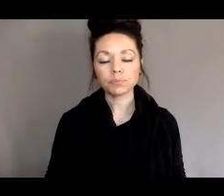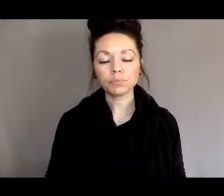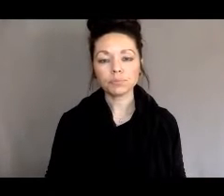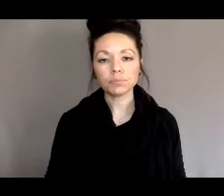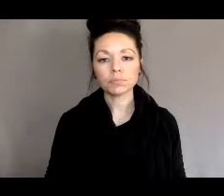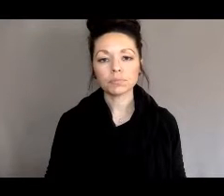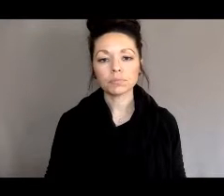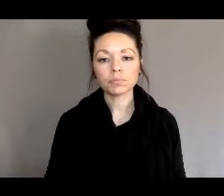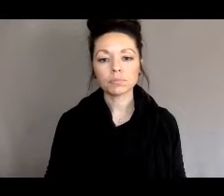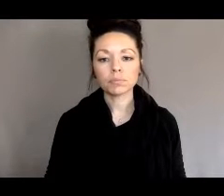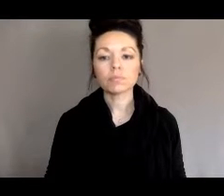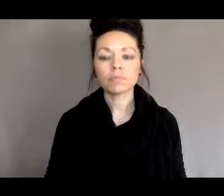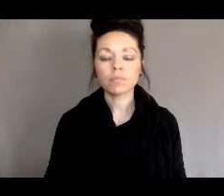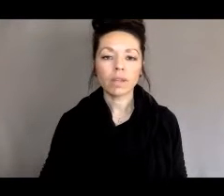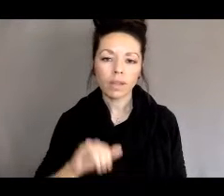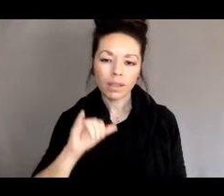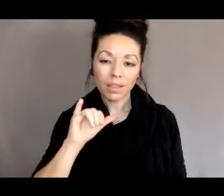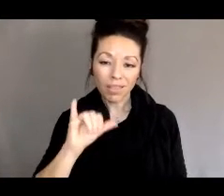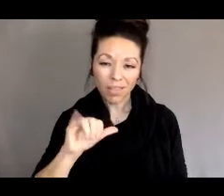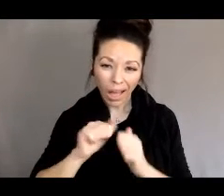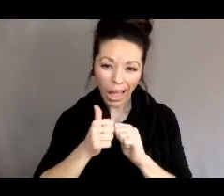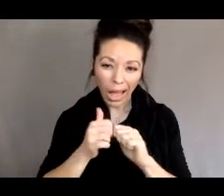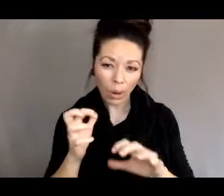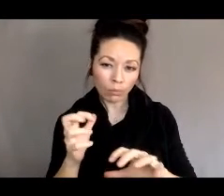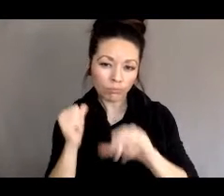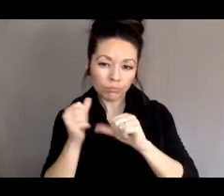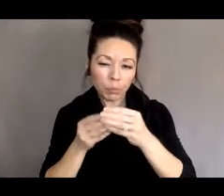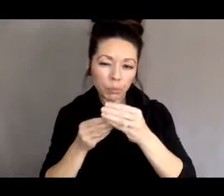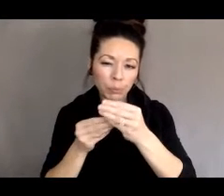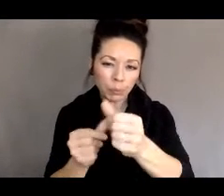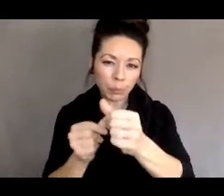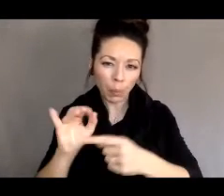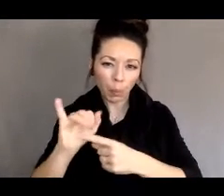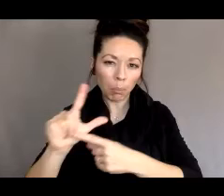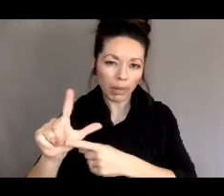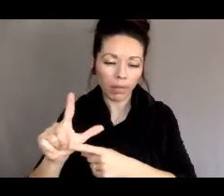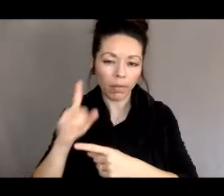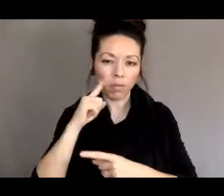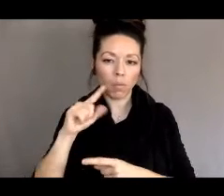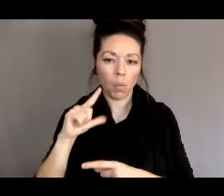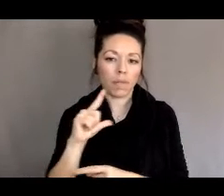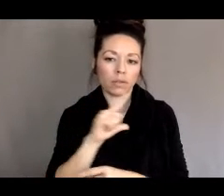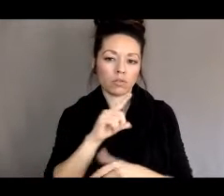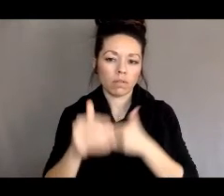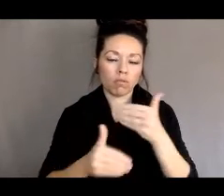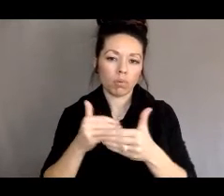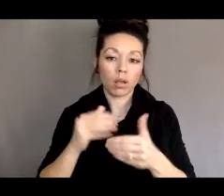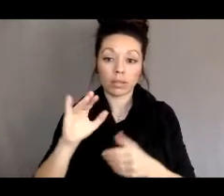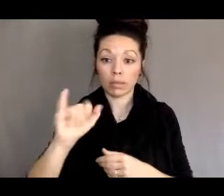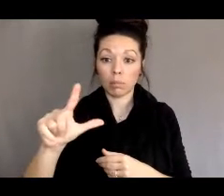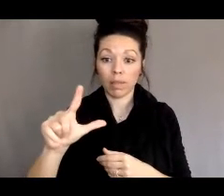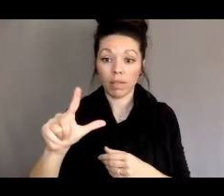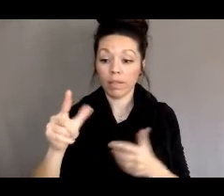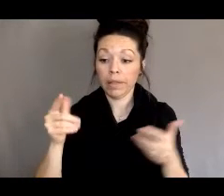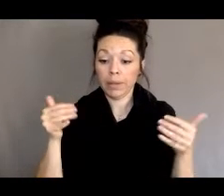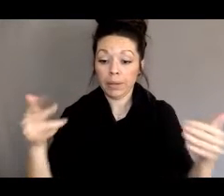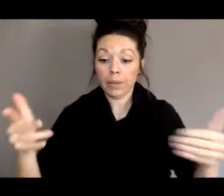That is an expedited process to the legislation to get that bill to the